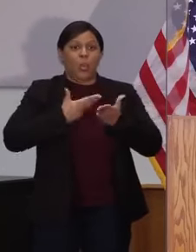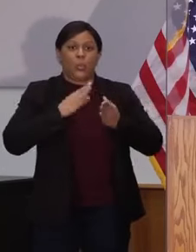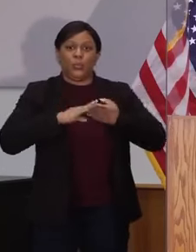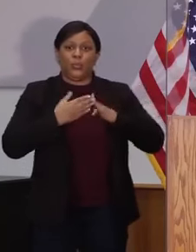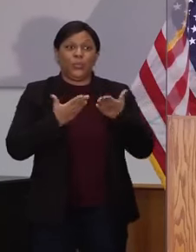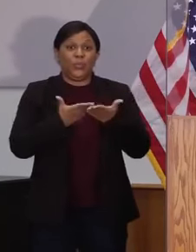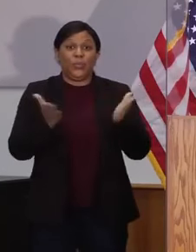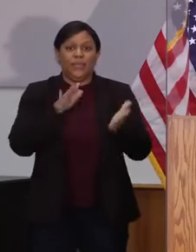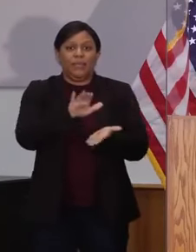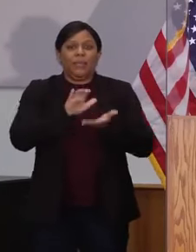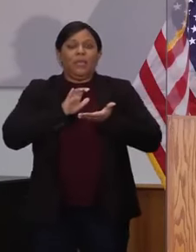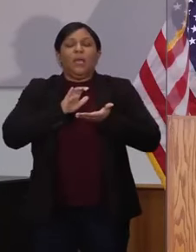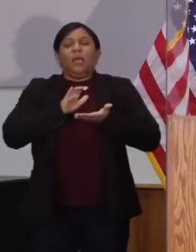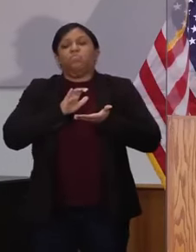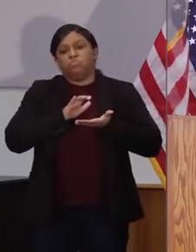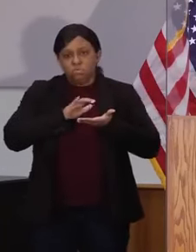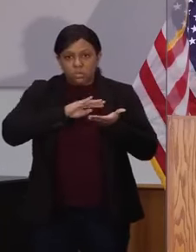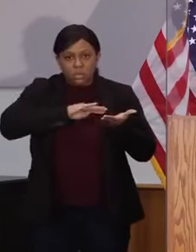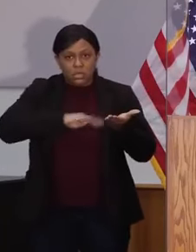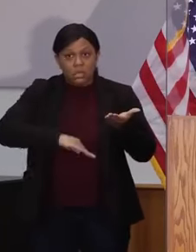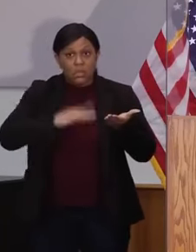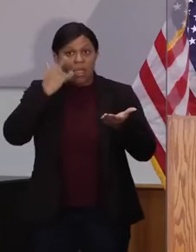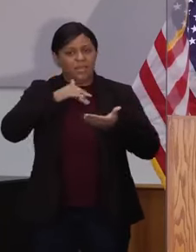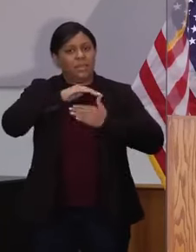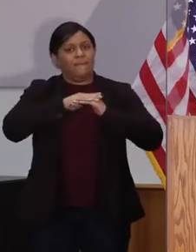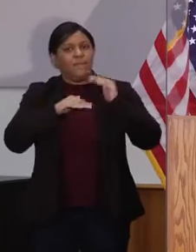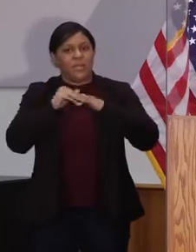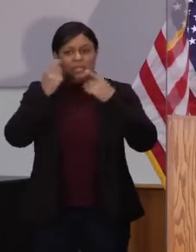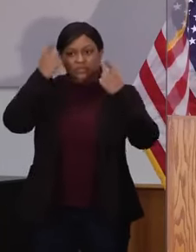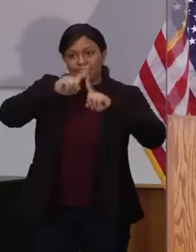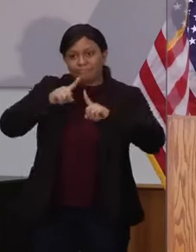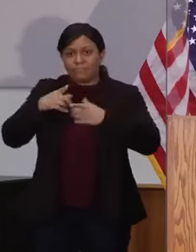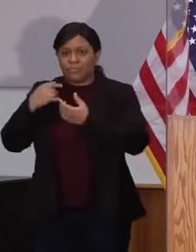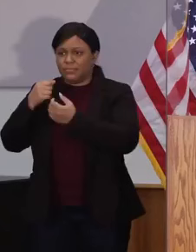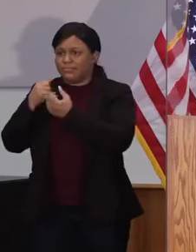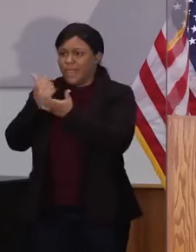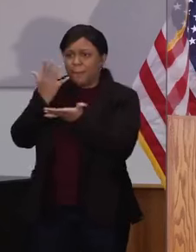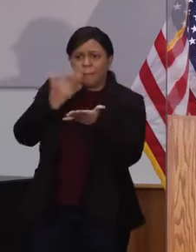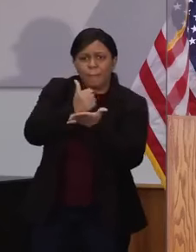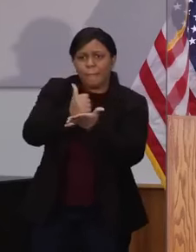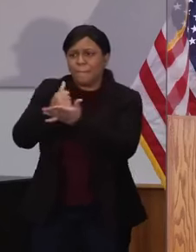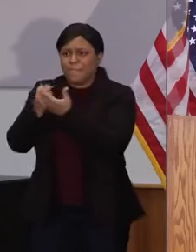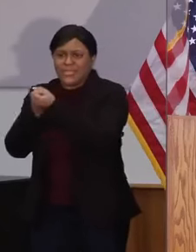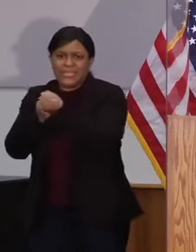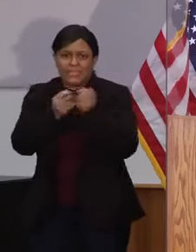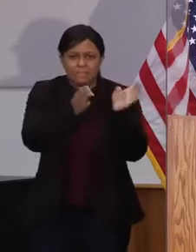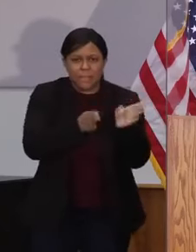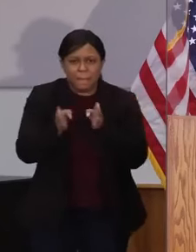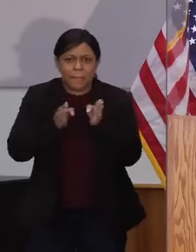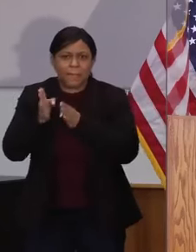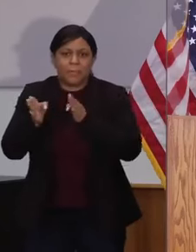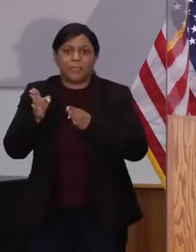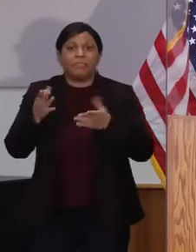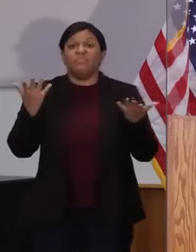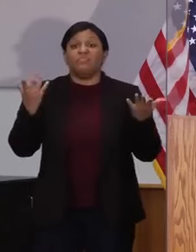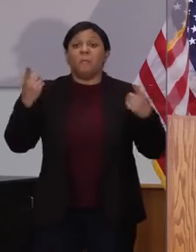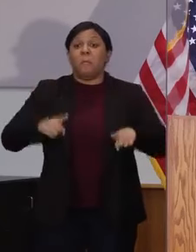confidence and to start creating mutual aid agreements and start planning accordingly in the eventuality that whether it